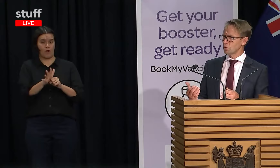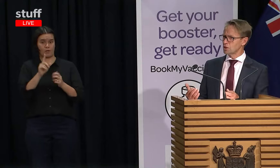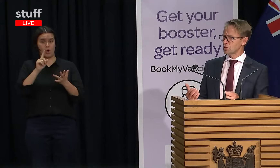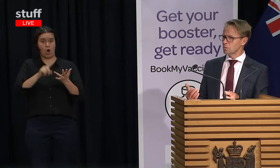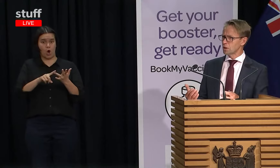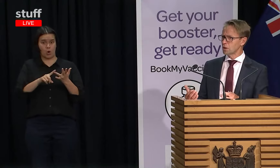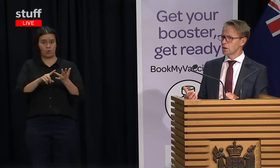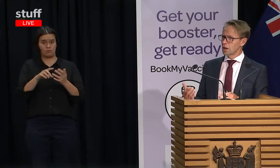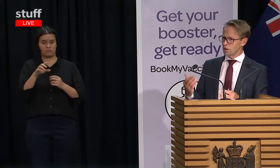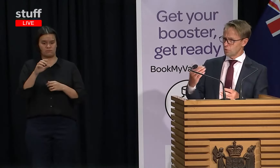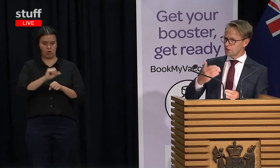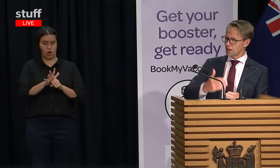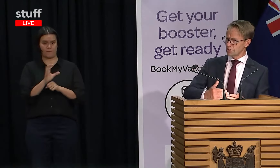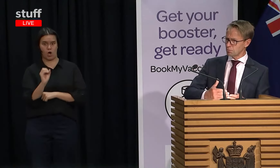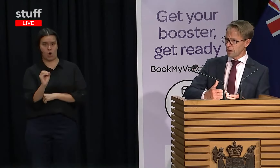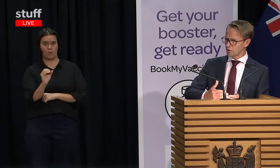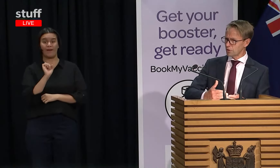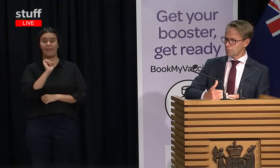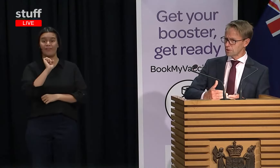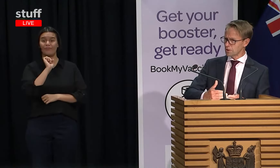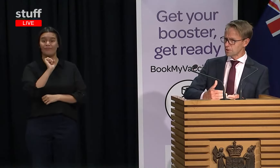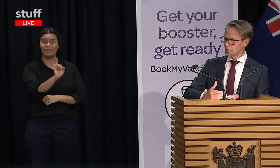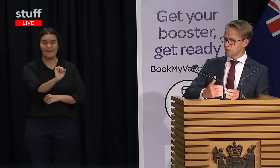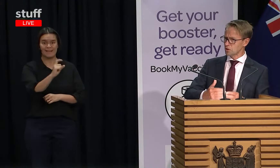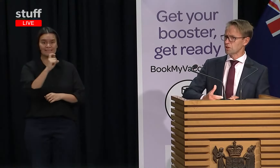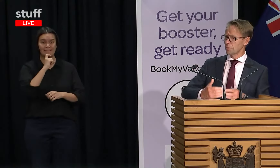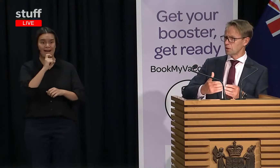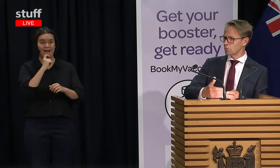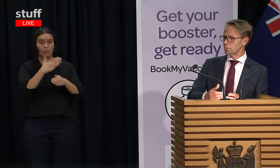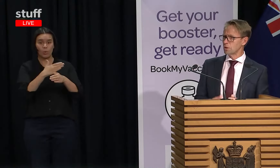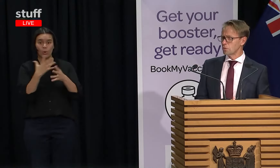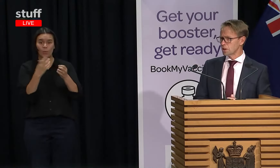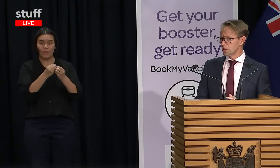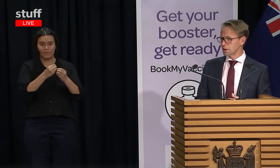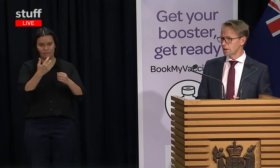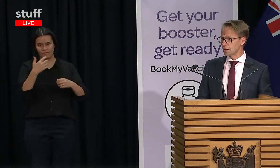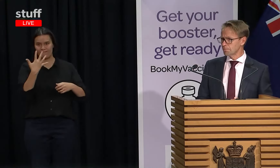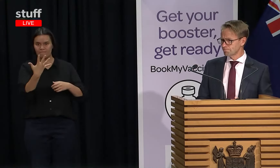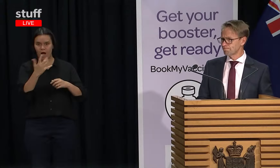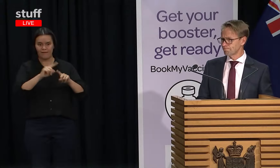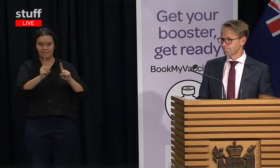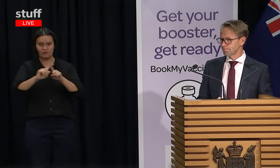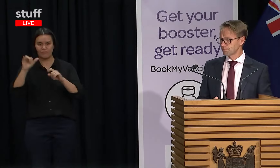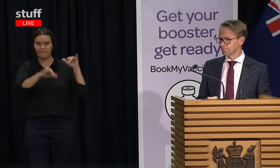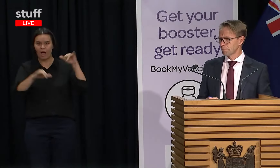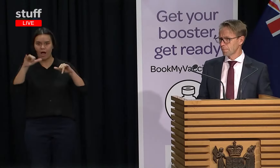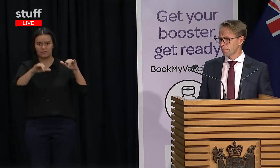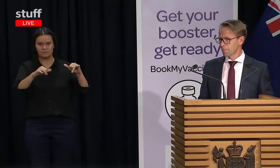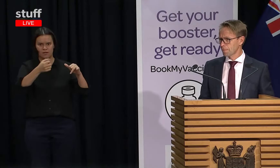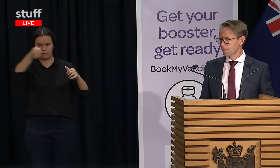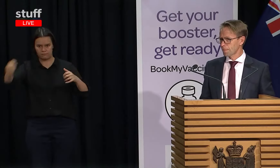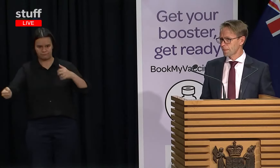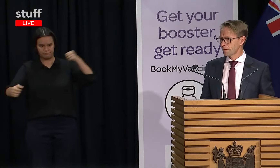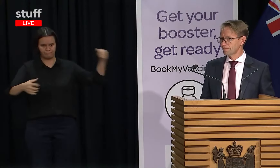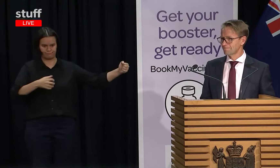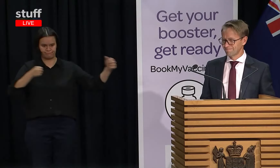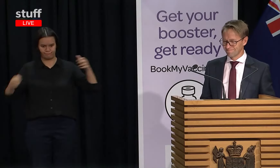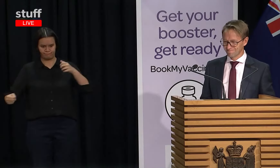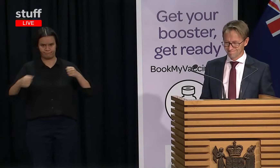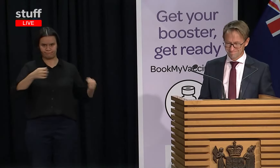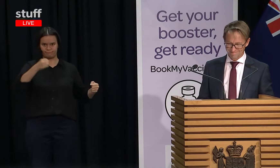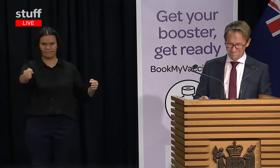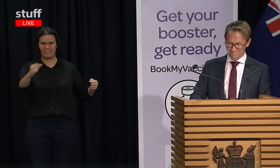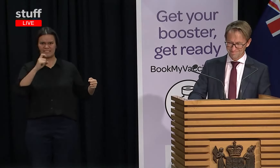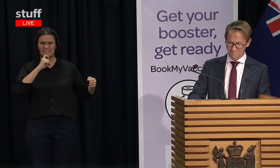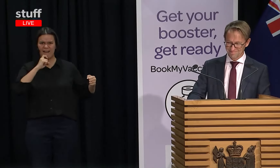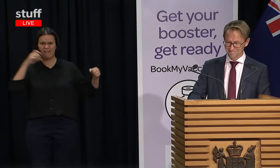it's that situation where it really does impact on the business, so it's not something that would be routinely done. Would it cover politicians? What's that,